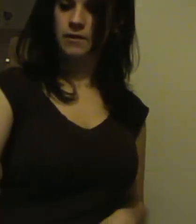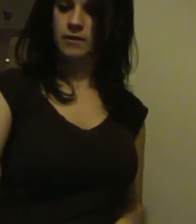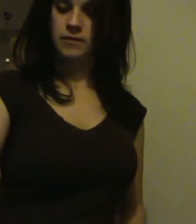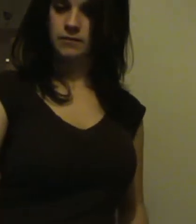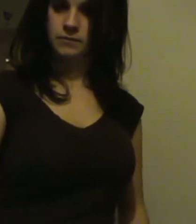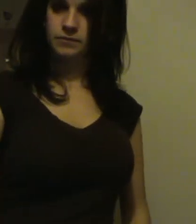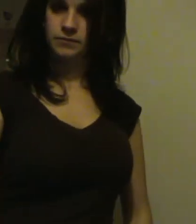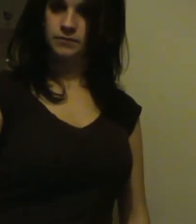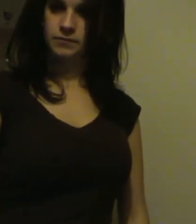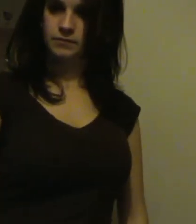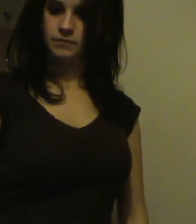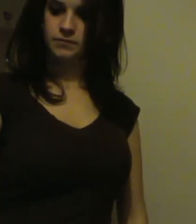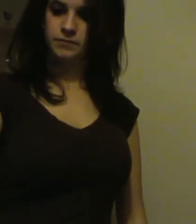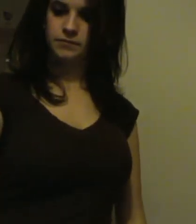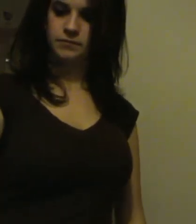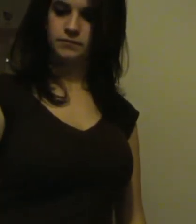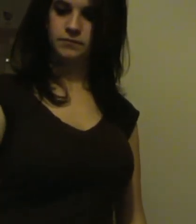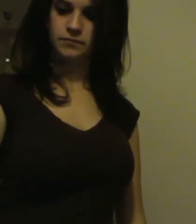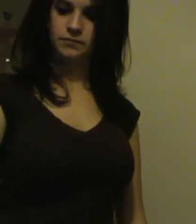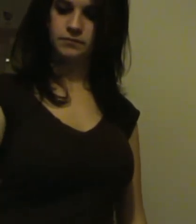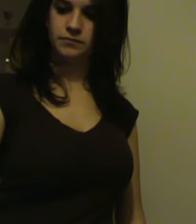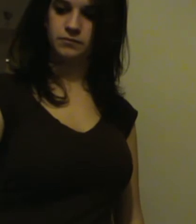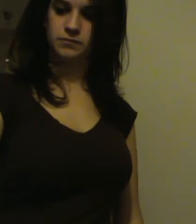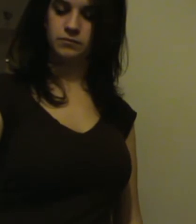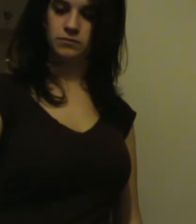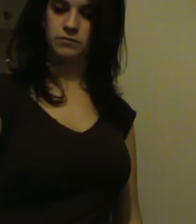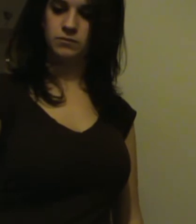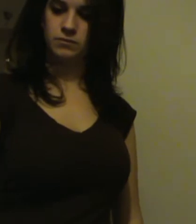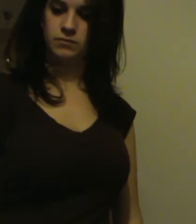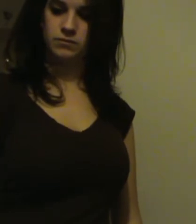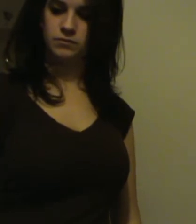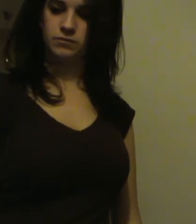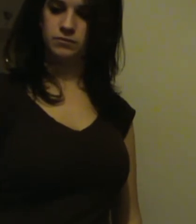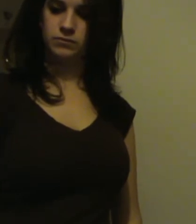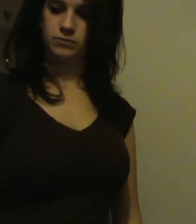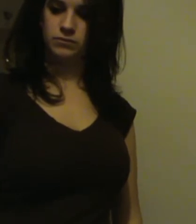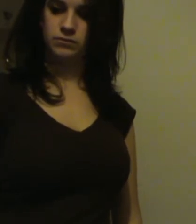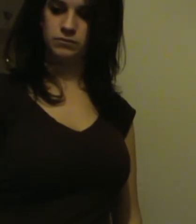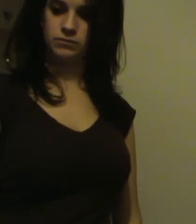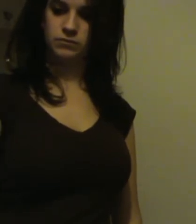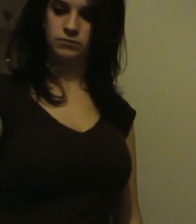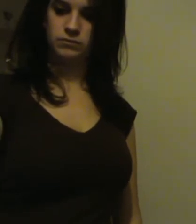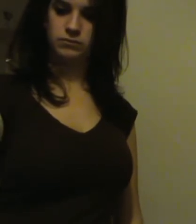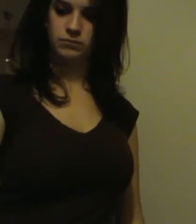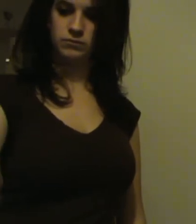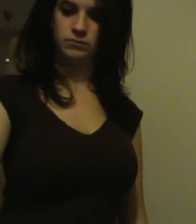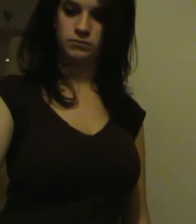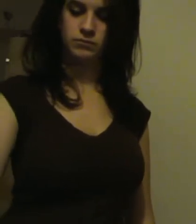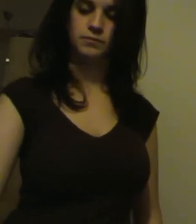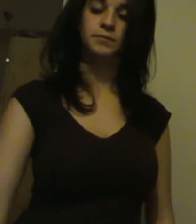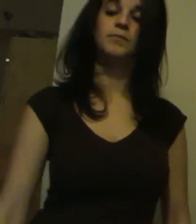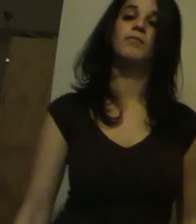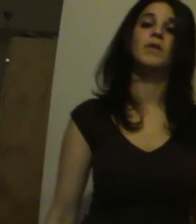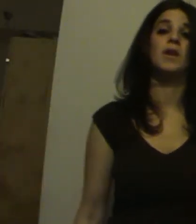Tines of the fork are facing down. The blade of the knife is always facing towards the forks. Now,